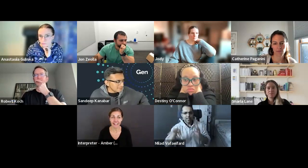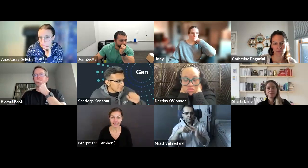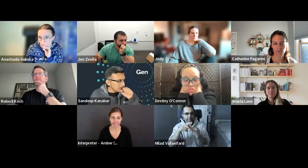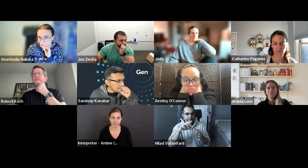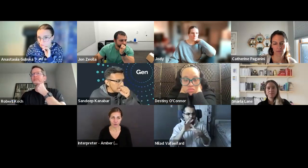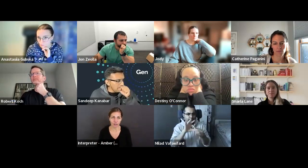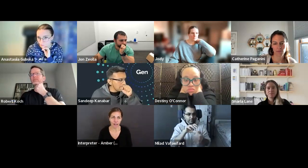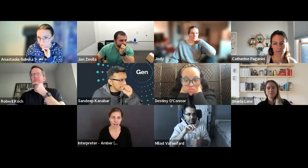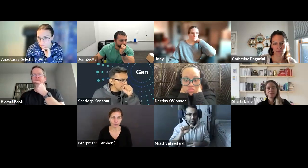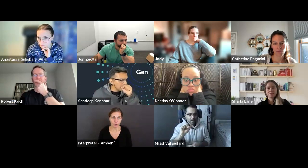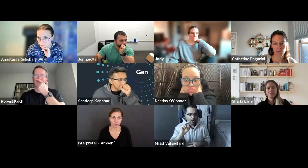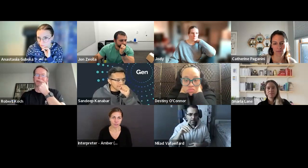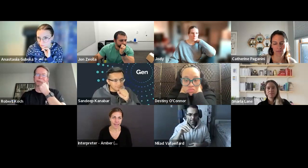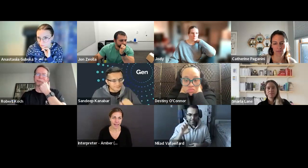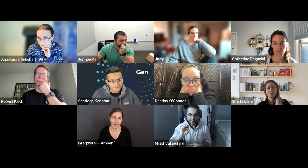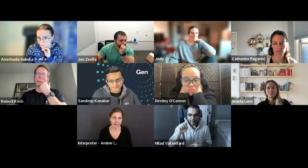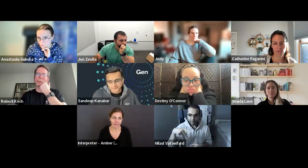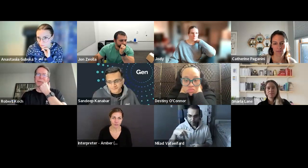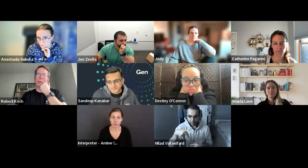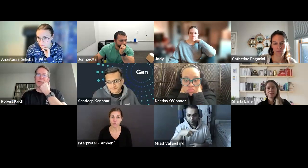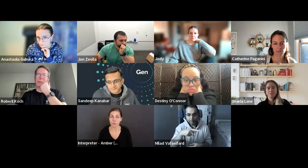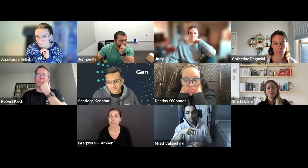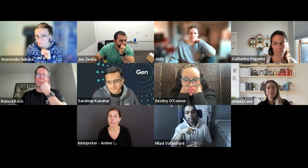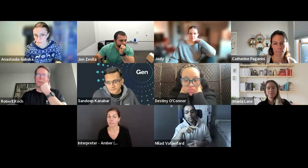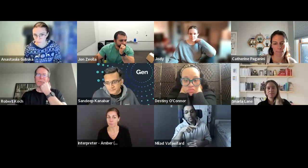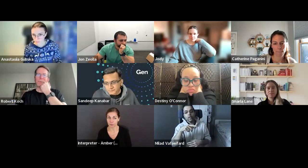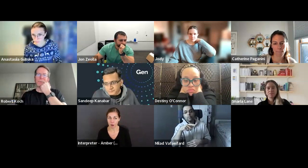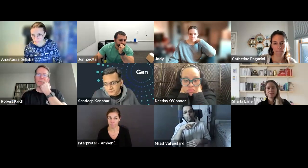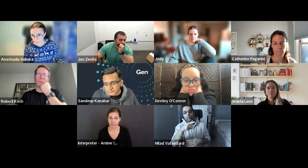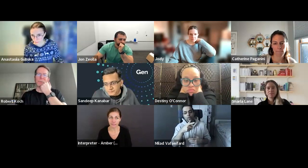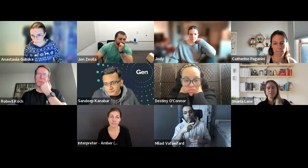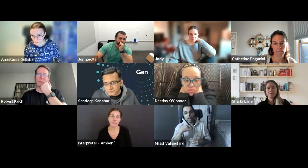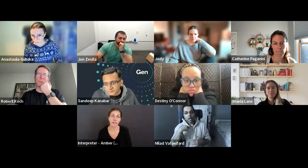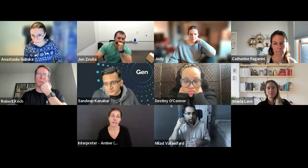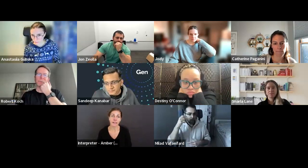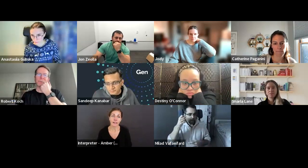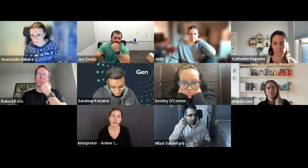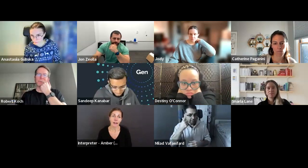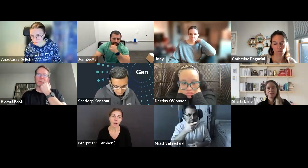Lots of stuff. Thank you. I just wanted to add to Sandeep's comment.